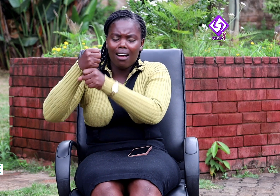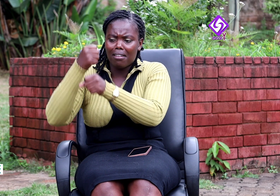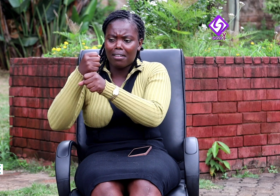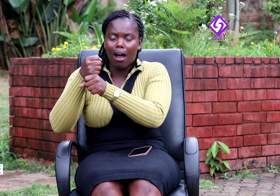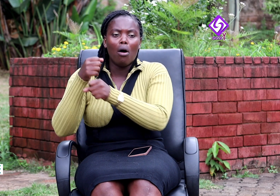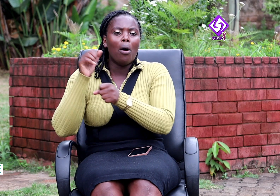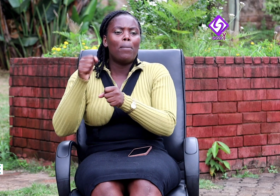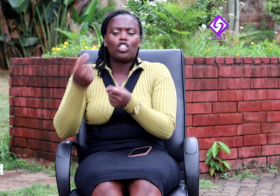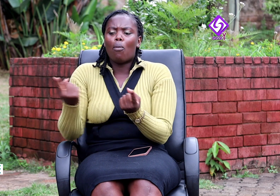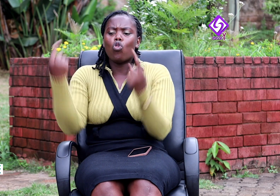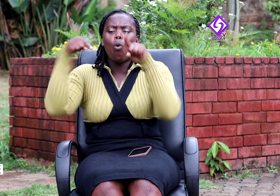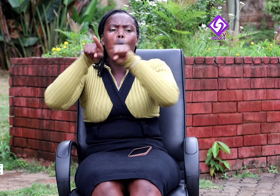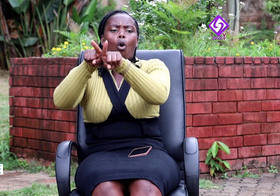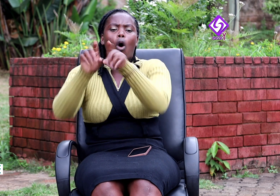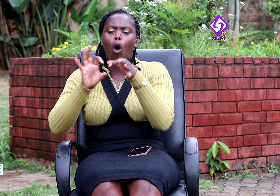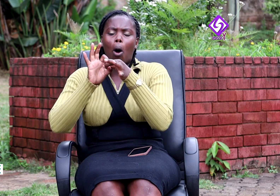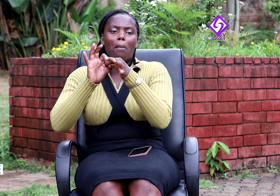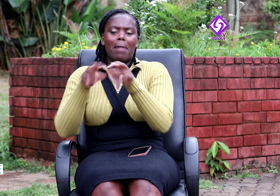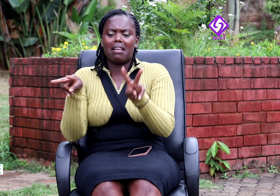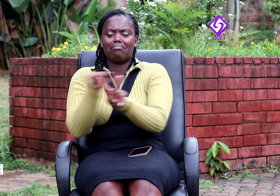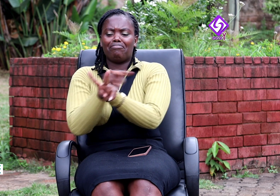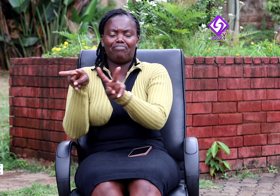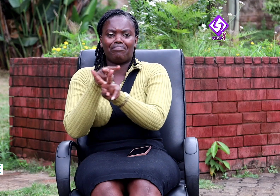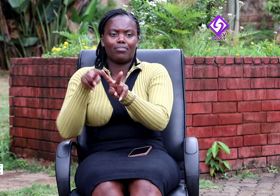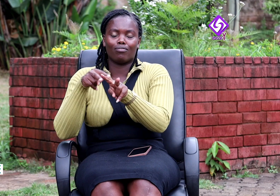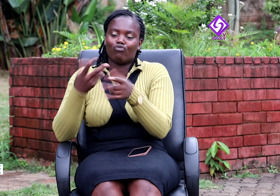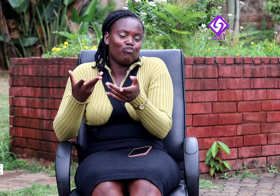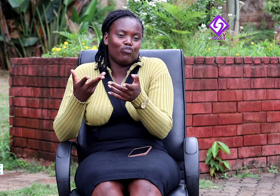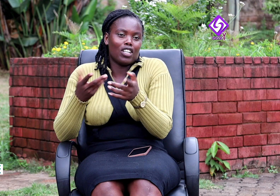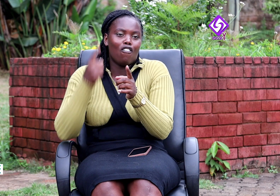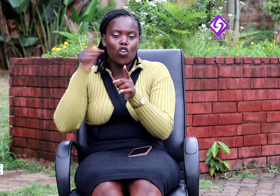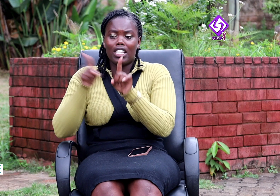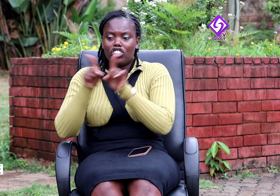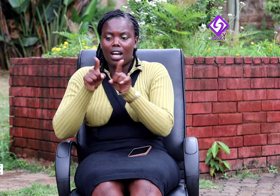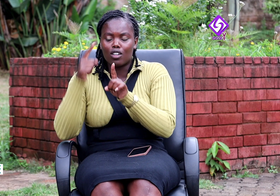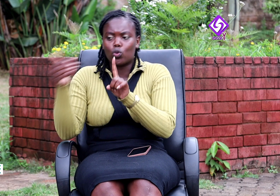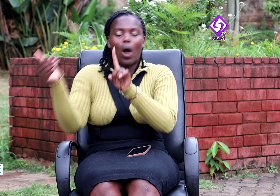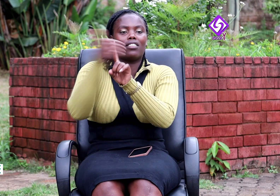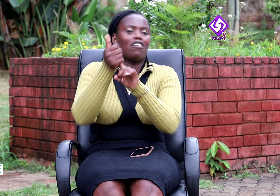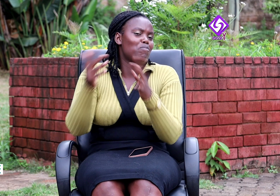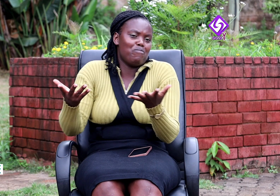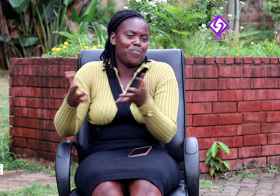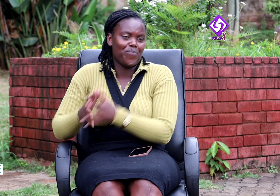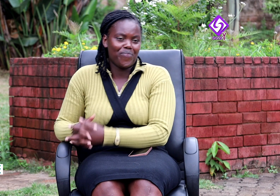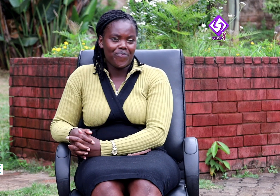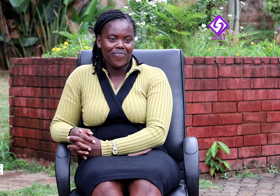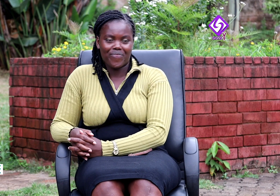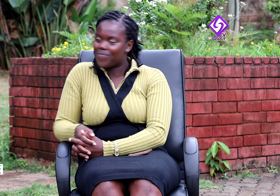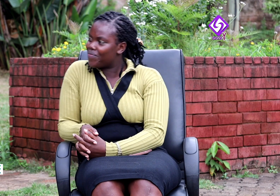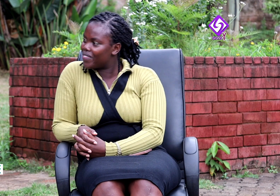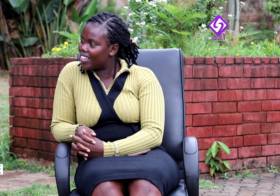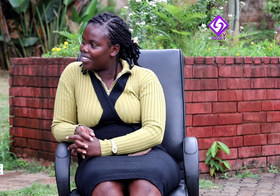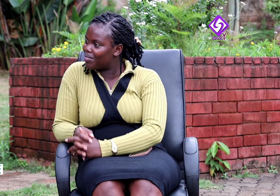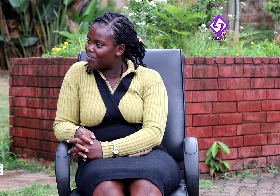you like to achieve? Or how can you ensure that you create a positive impact? And